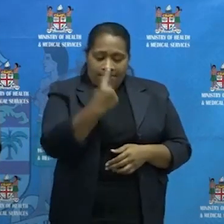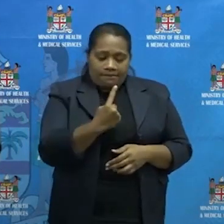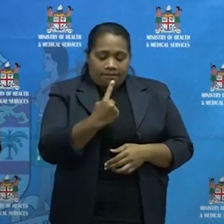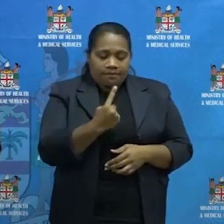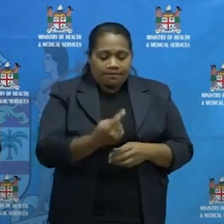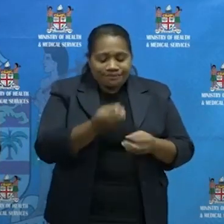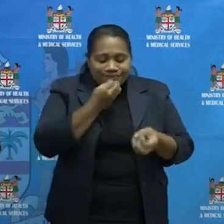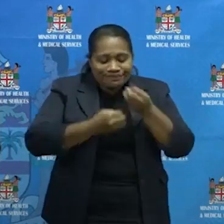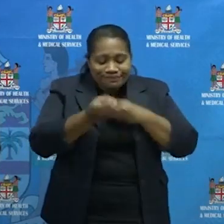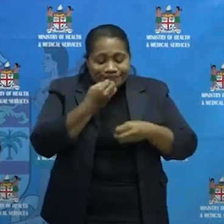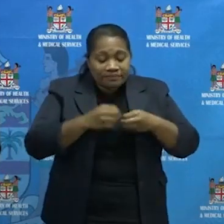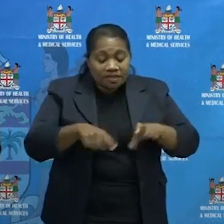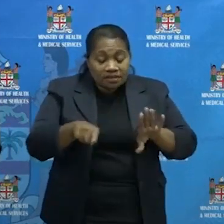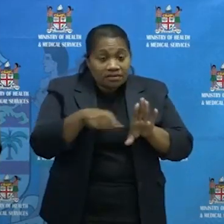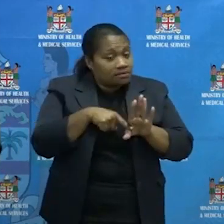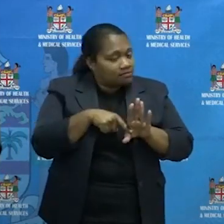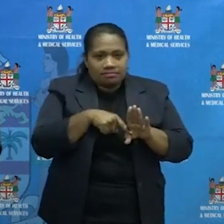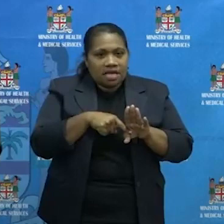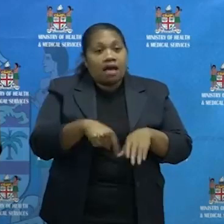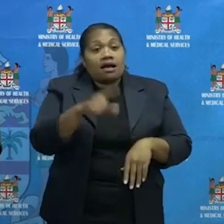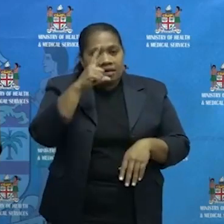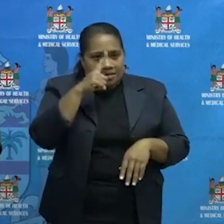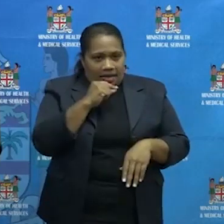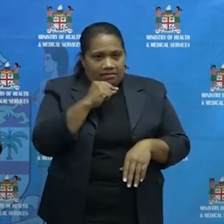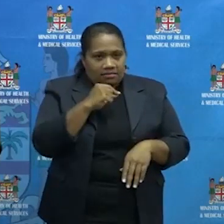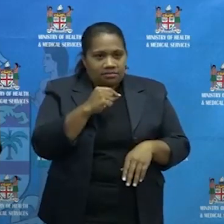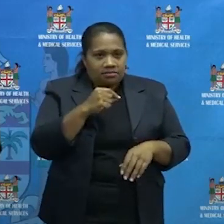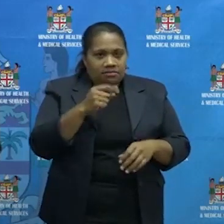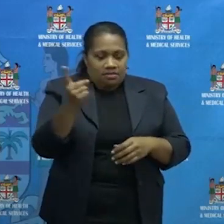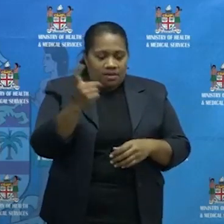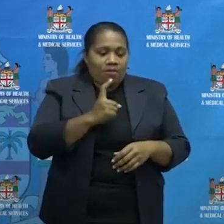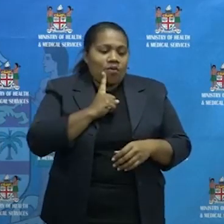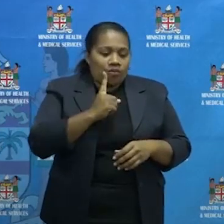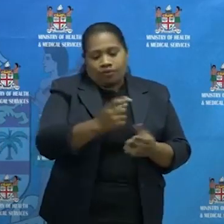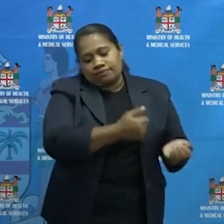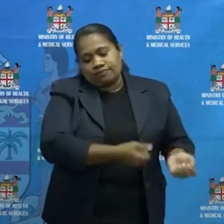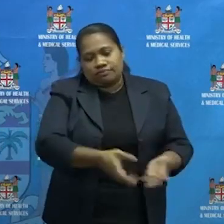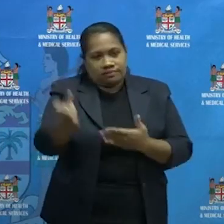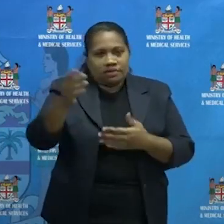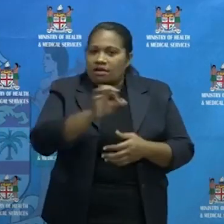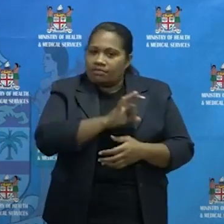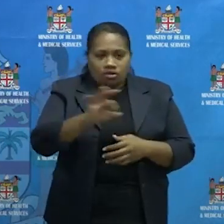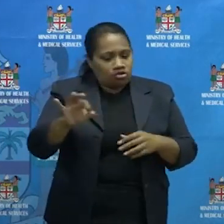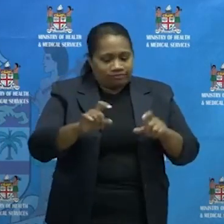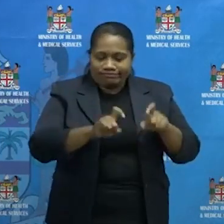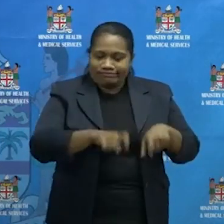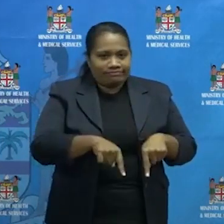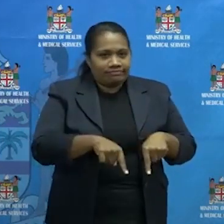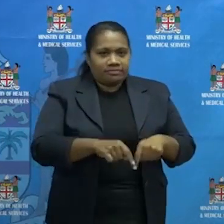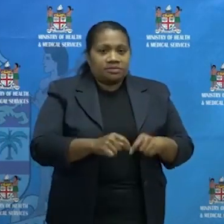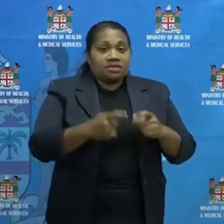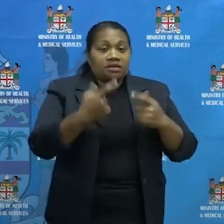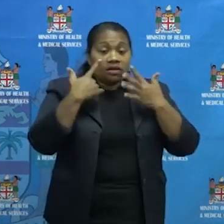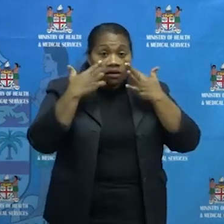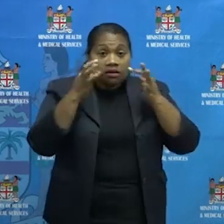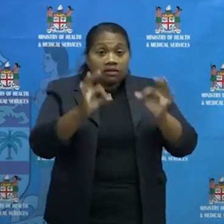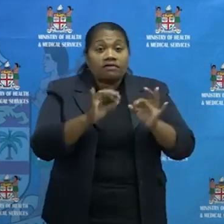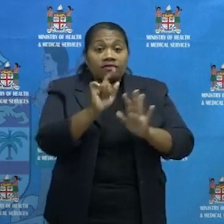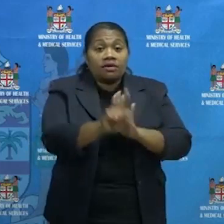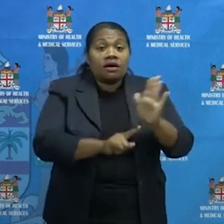services. The curfew hours will remain from 2300 hours to 0400 hours.